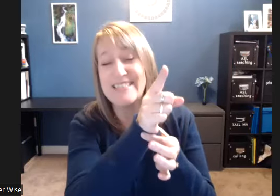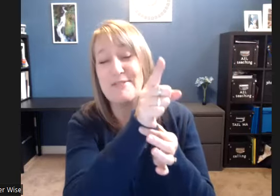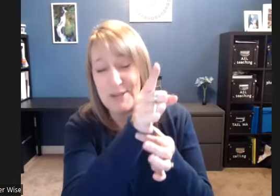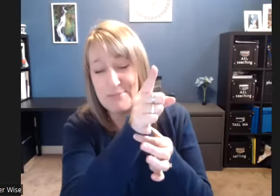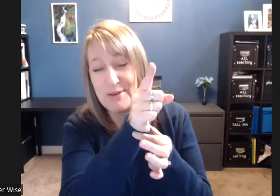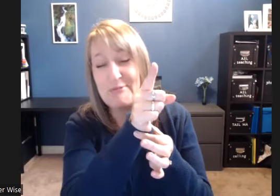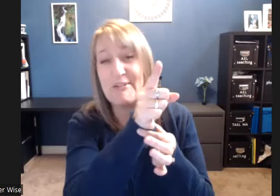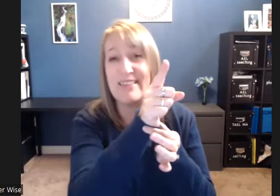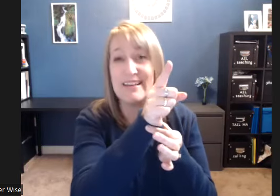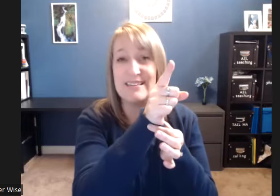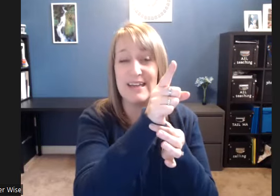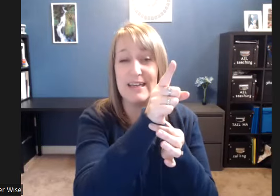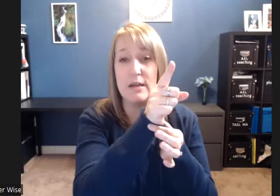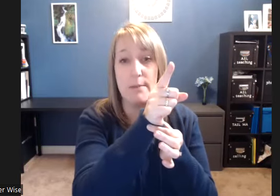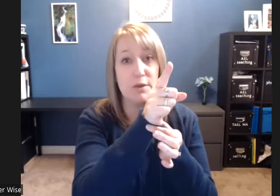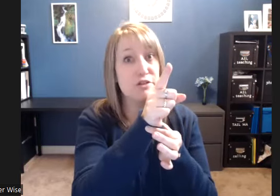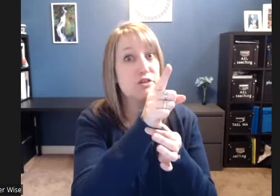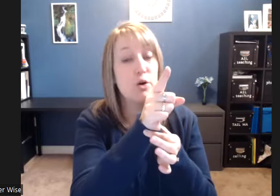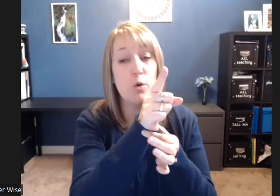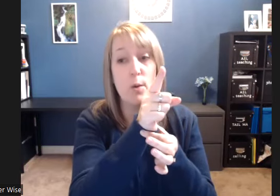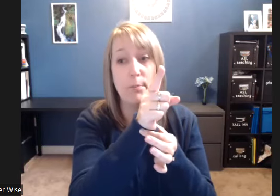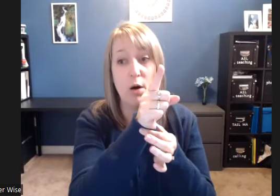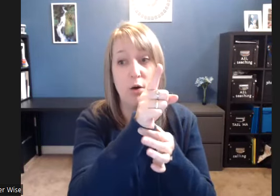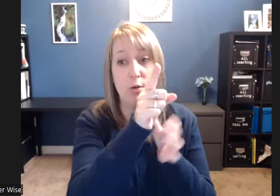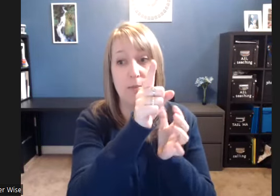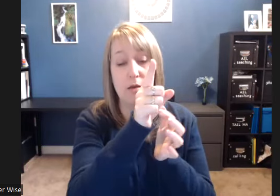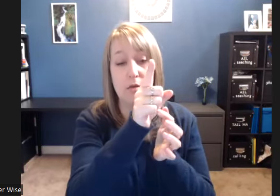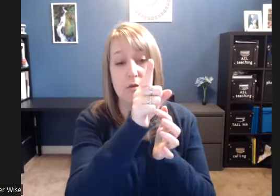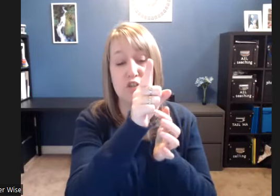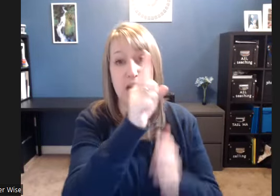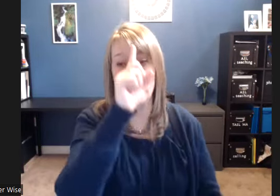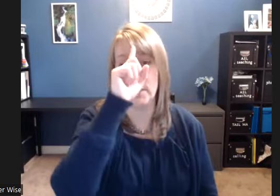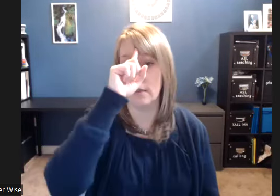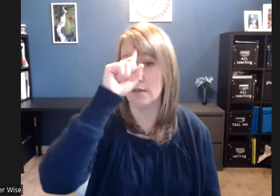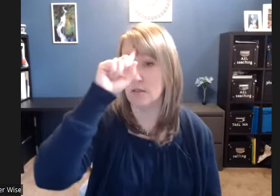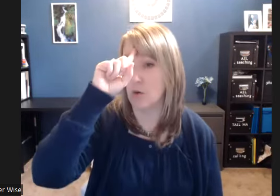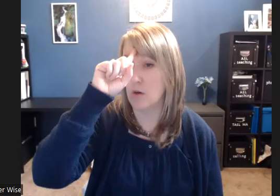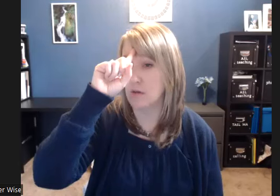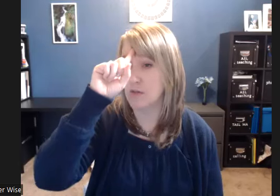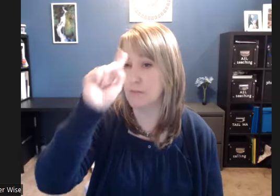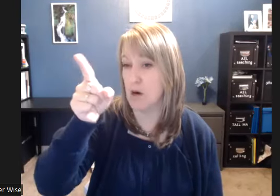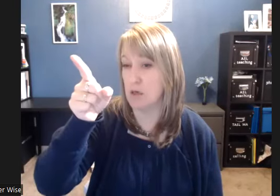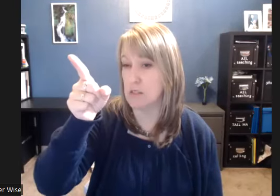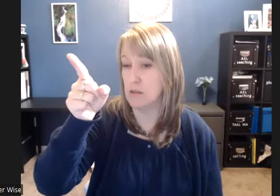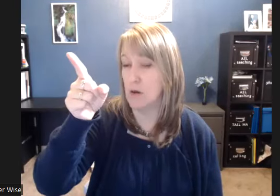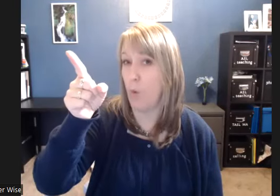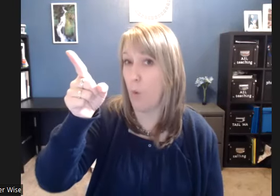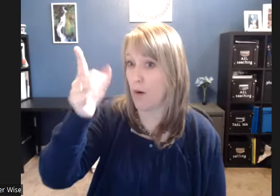wrist flip with this sign, but there's no palm change here. So smart